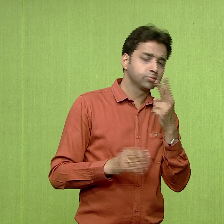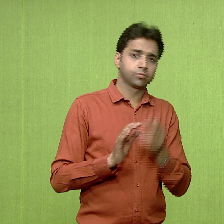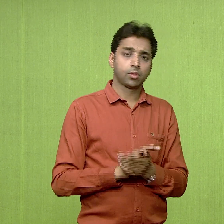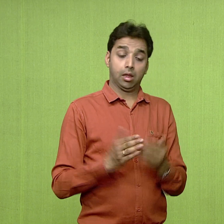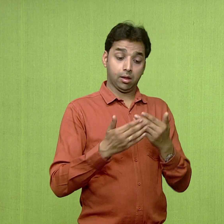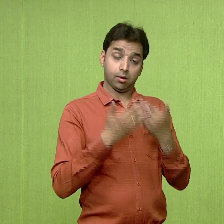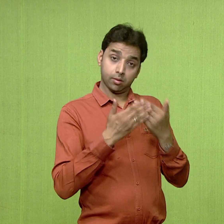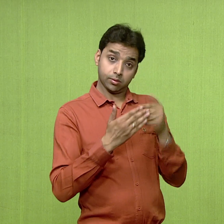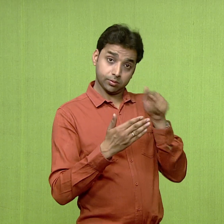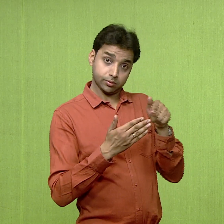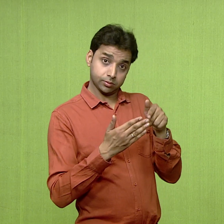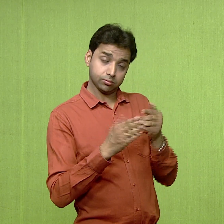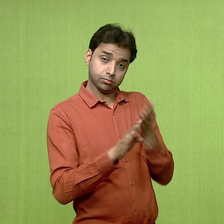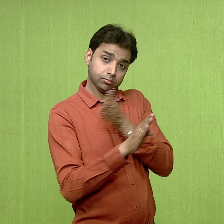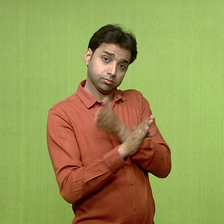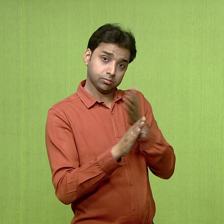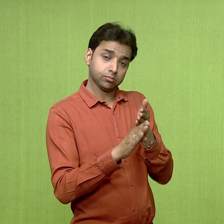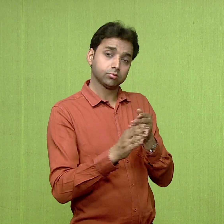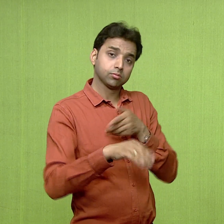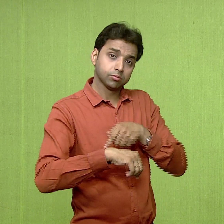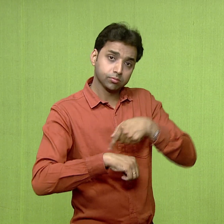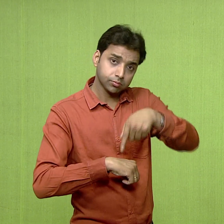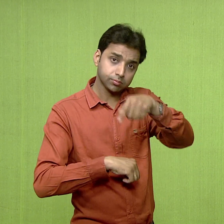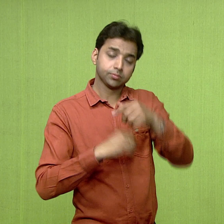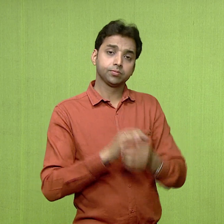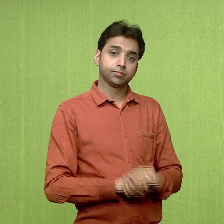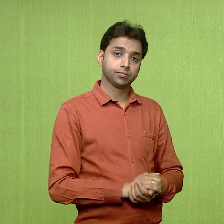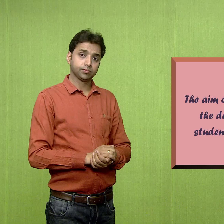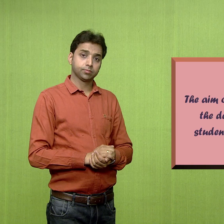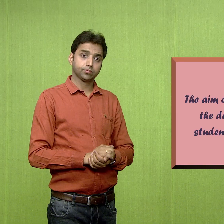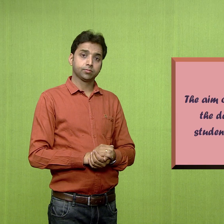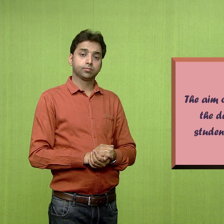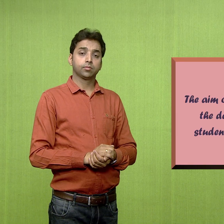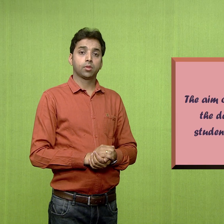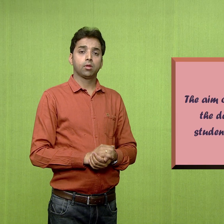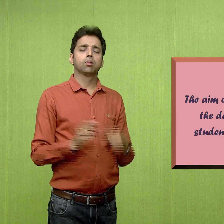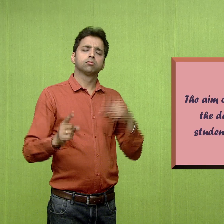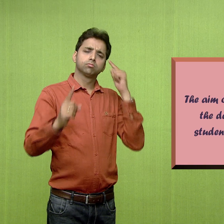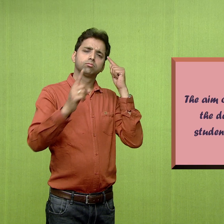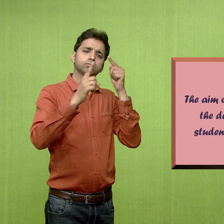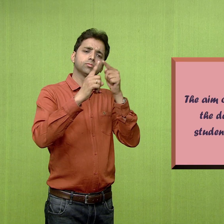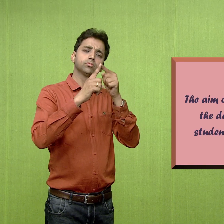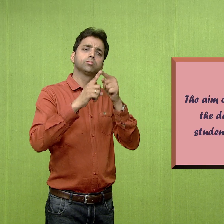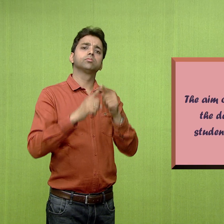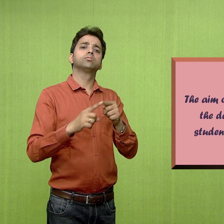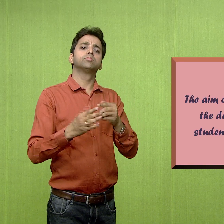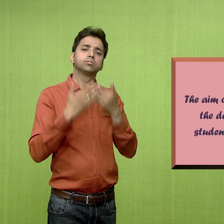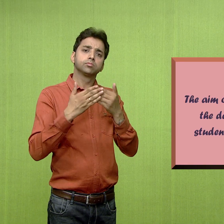education during that period. The aim of education in those